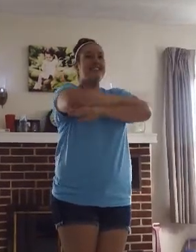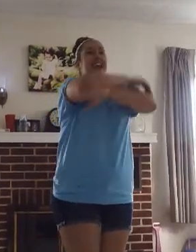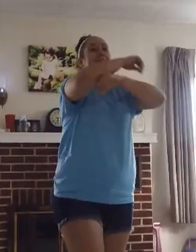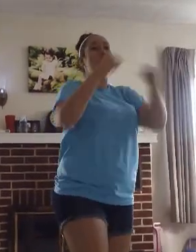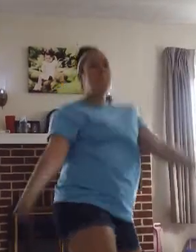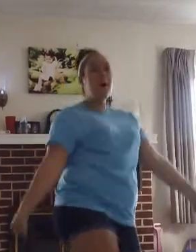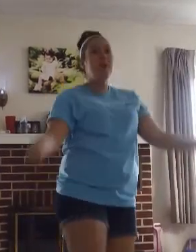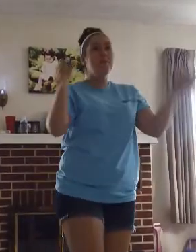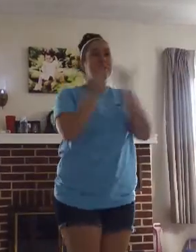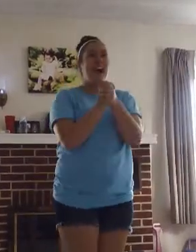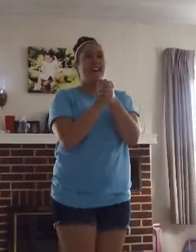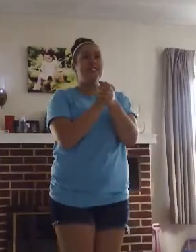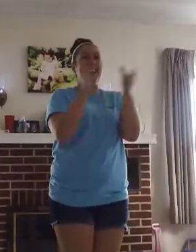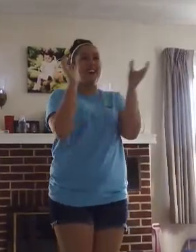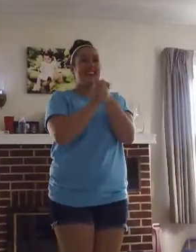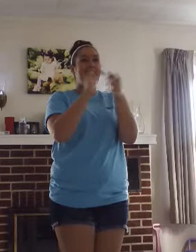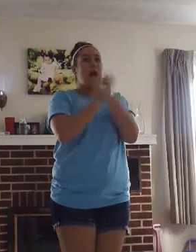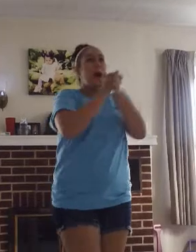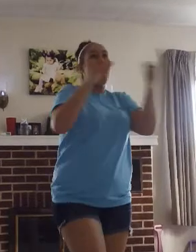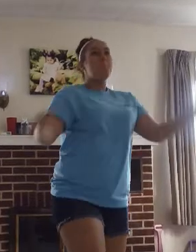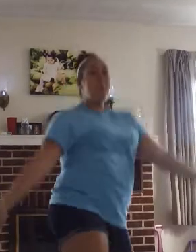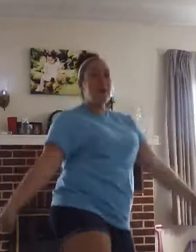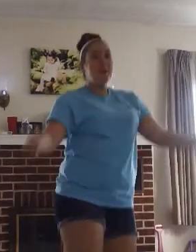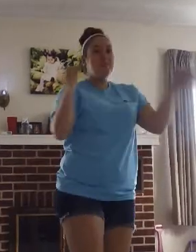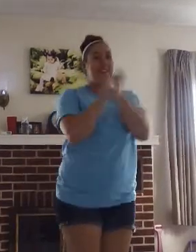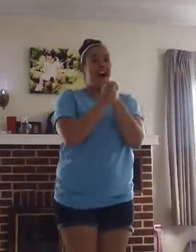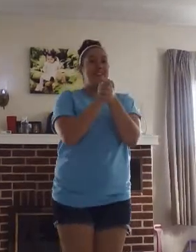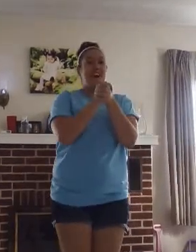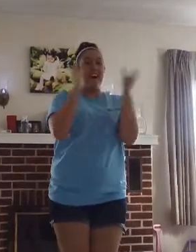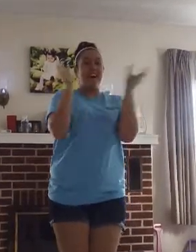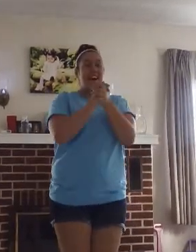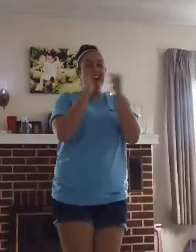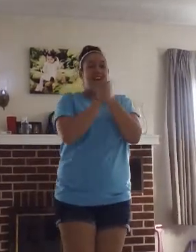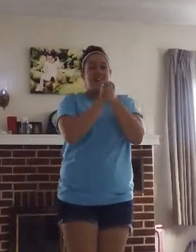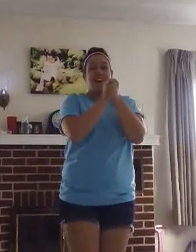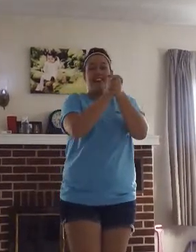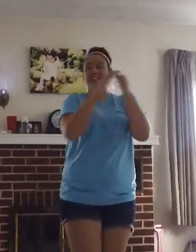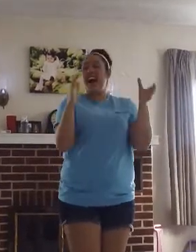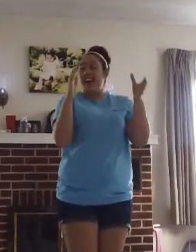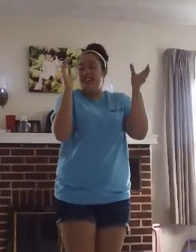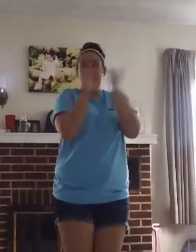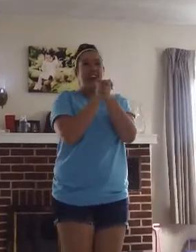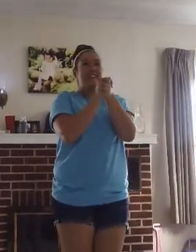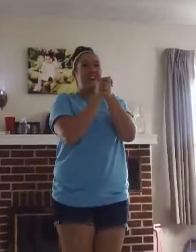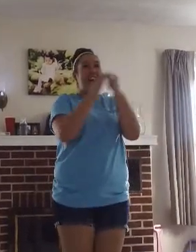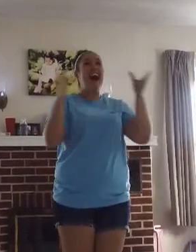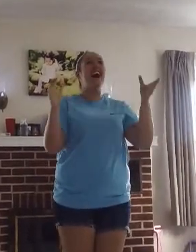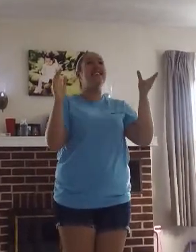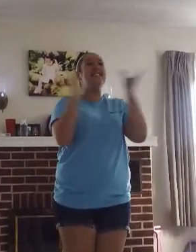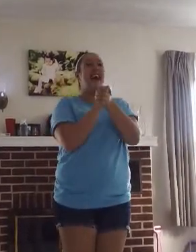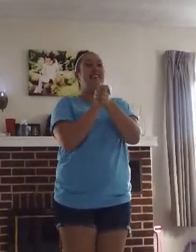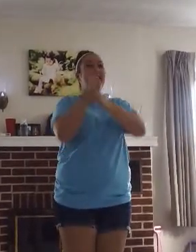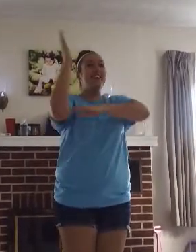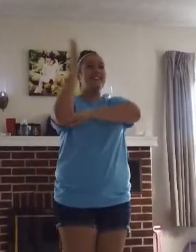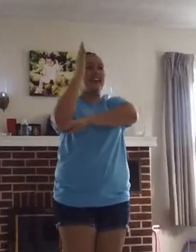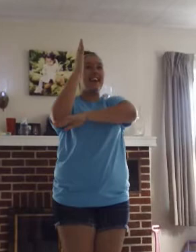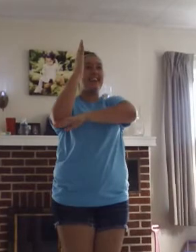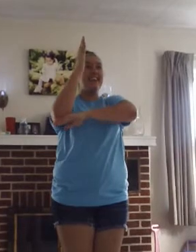tick, boom, dynamite, boom, dynamite. We're dynamite, we're out of sight, we're tick,